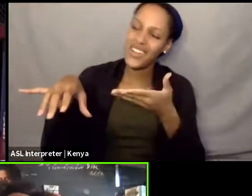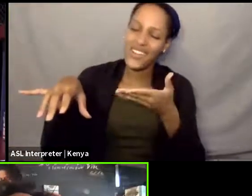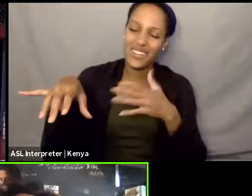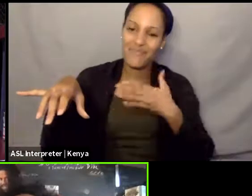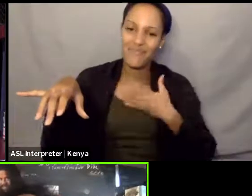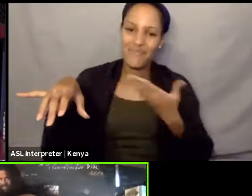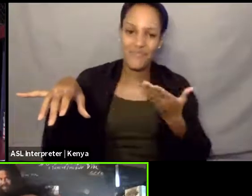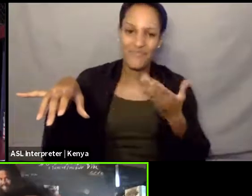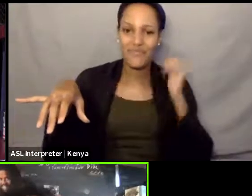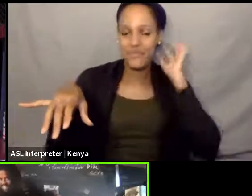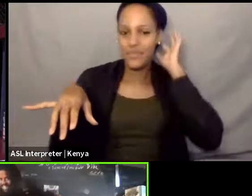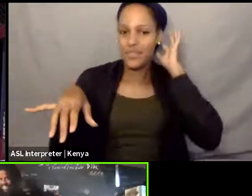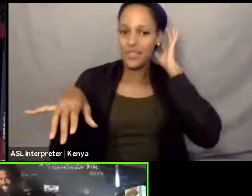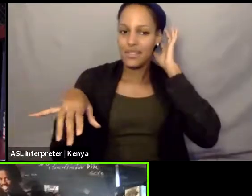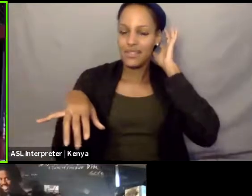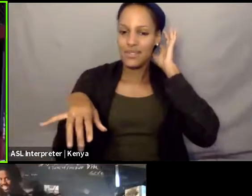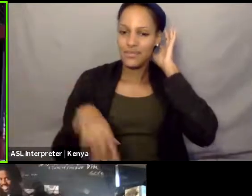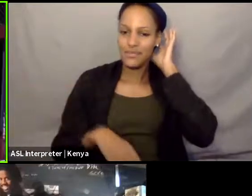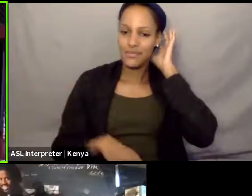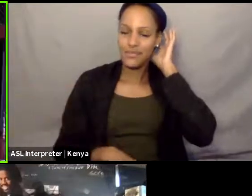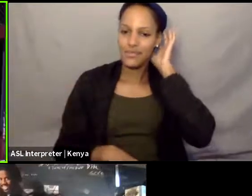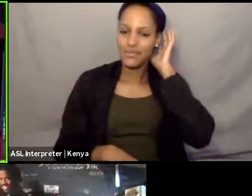in your life. It's kind of magic. Yeah.